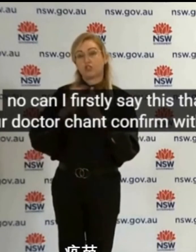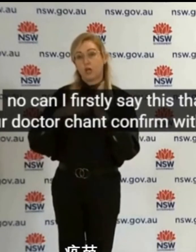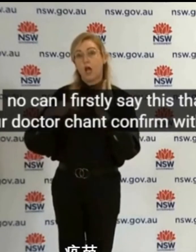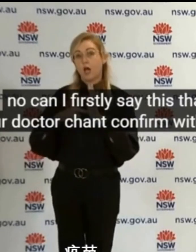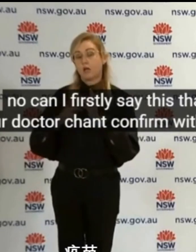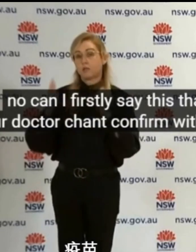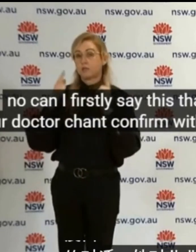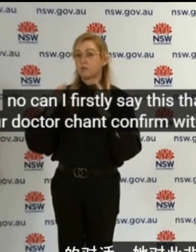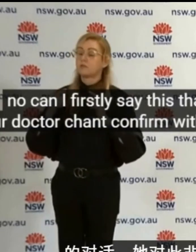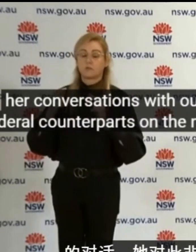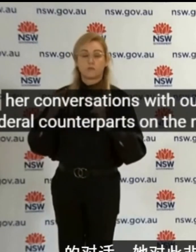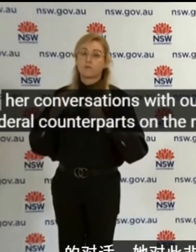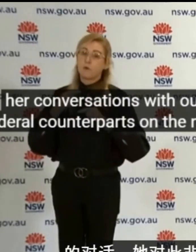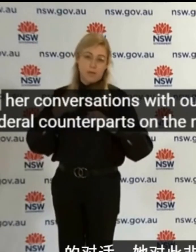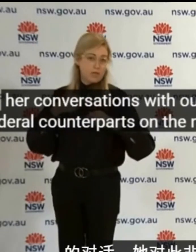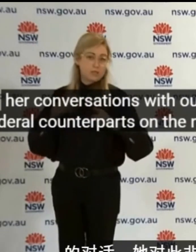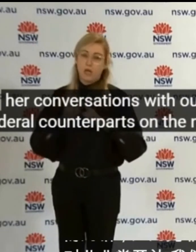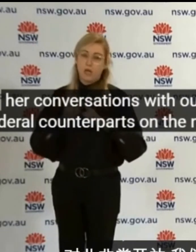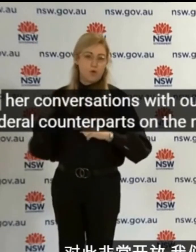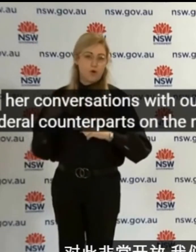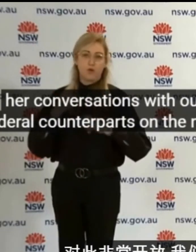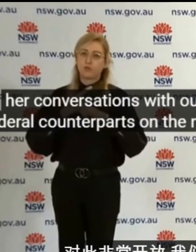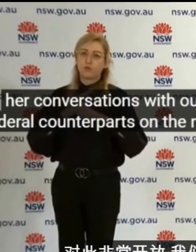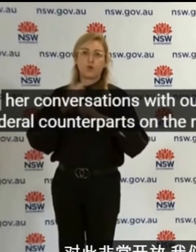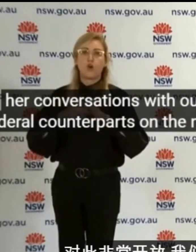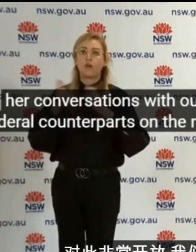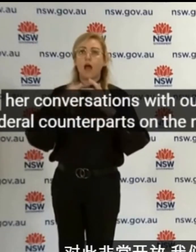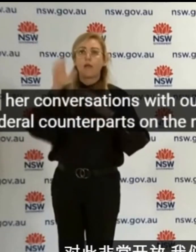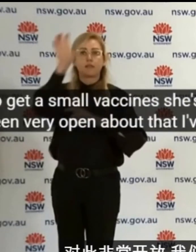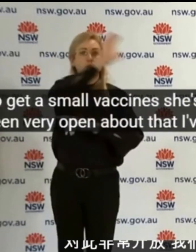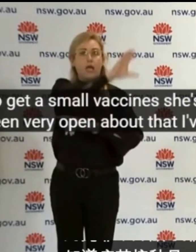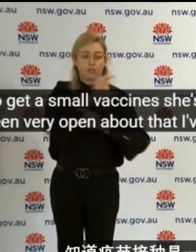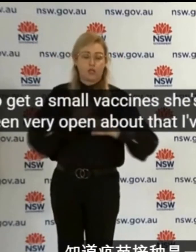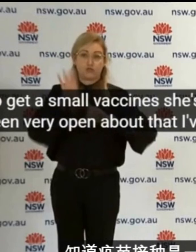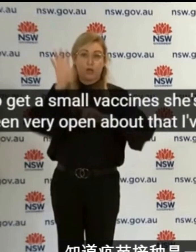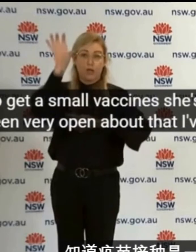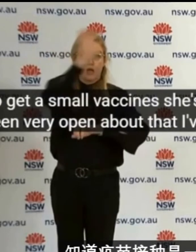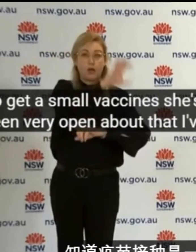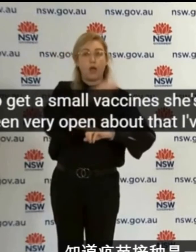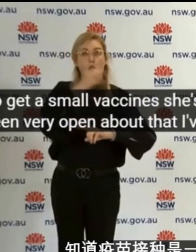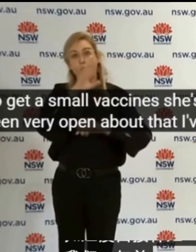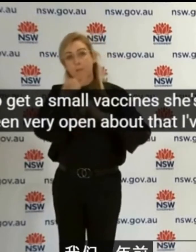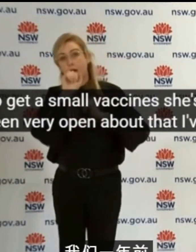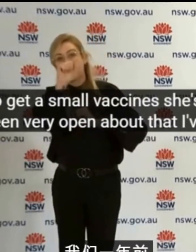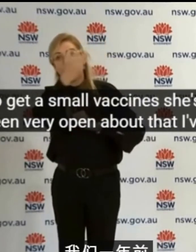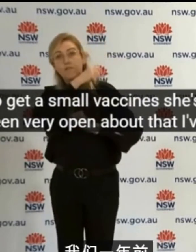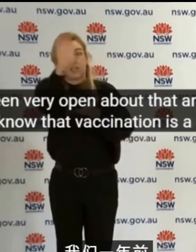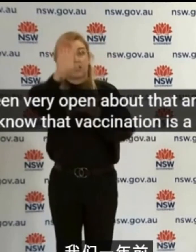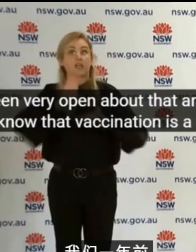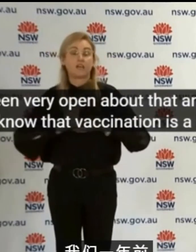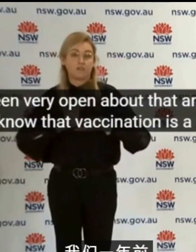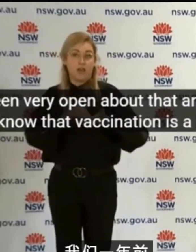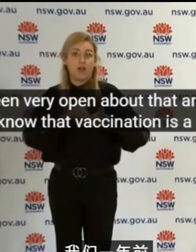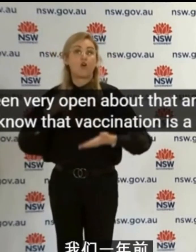been very open about that. I've been very open about that. We know that vaccination is a key tool. It's a tool we didn't have a year ago. It's a tool